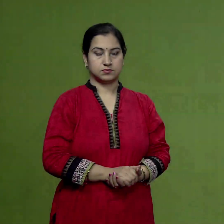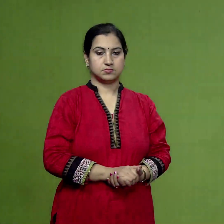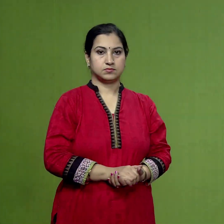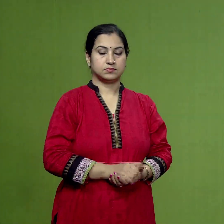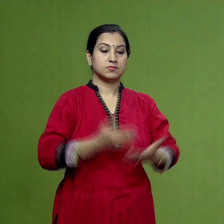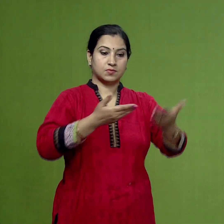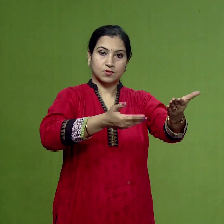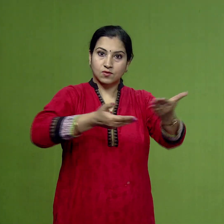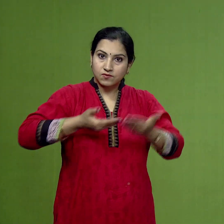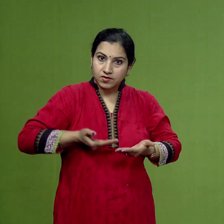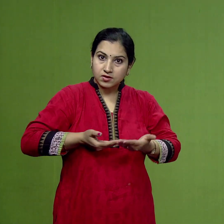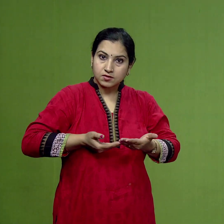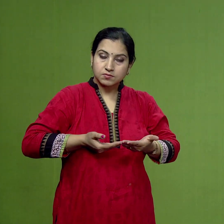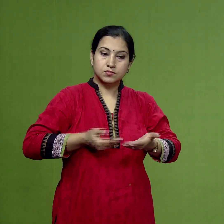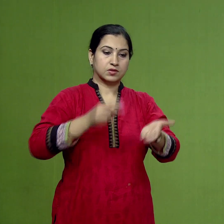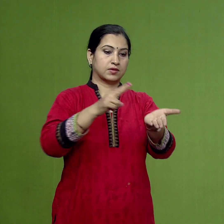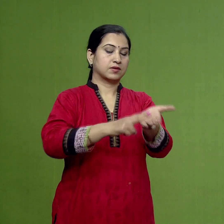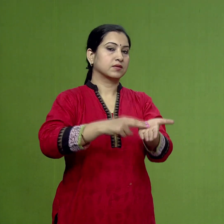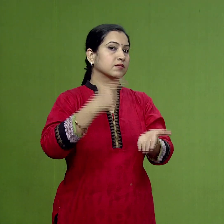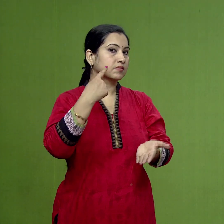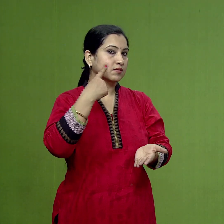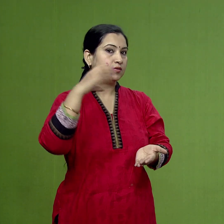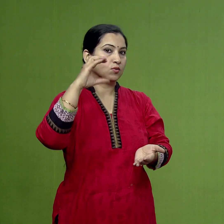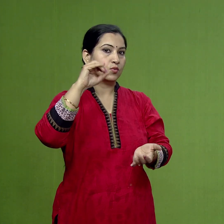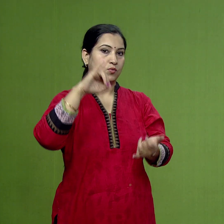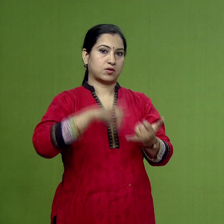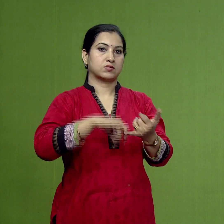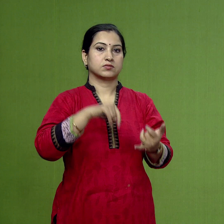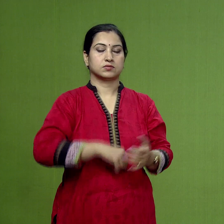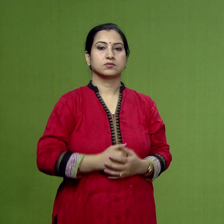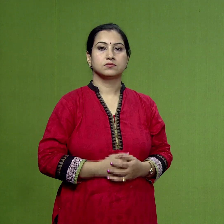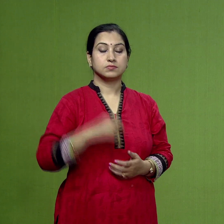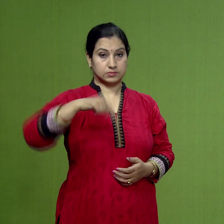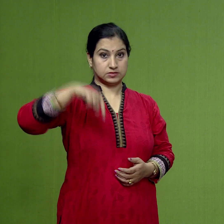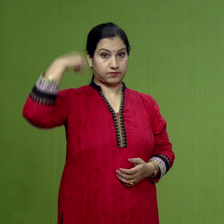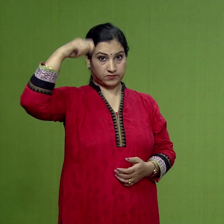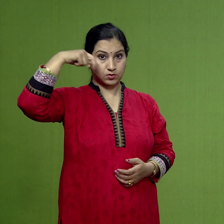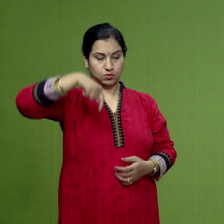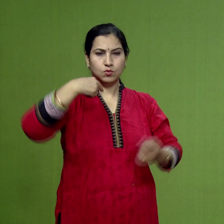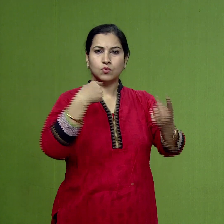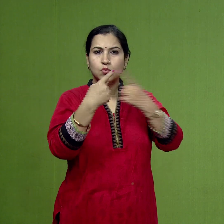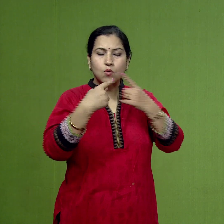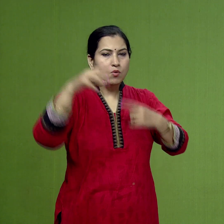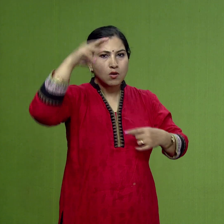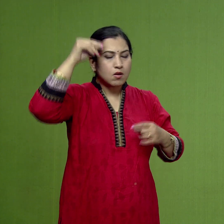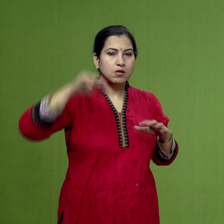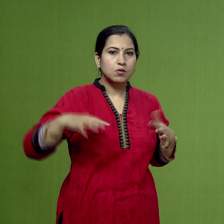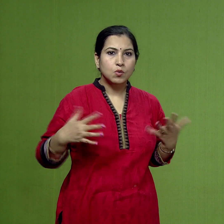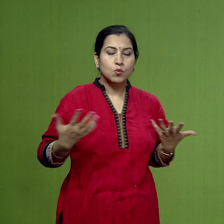Welcome to the NIOS. In this video, we are going to learn about location and